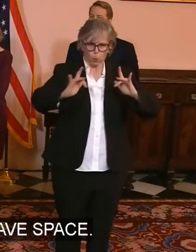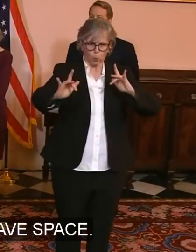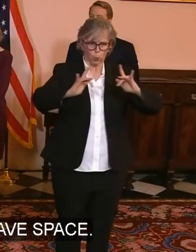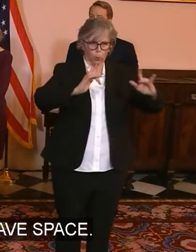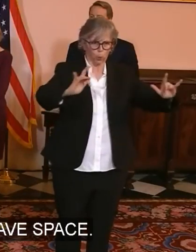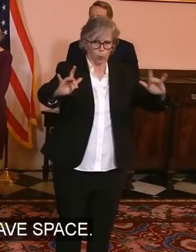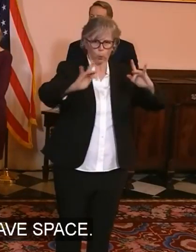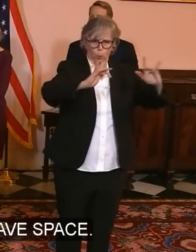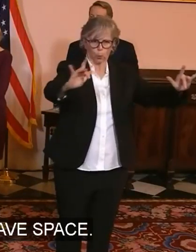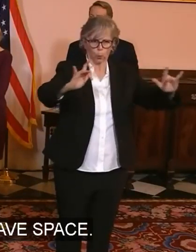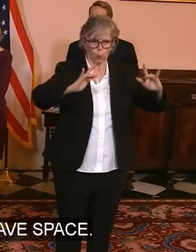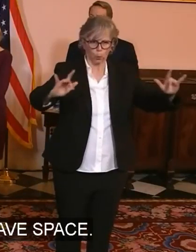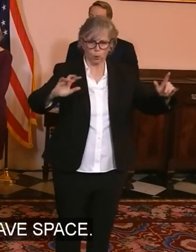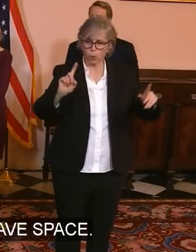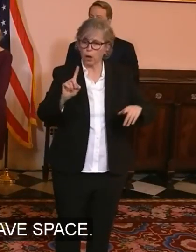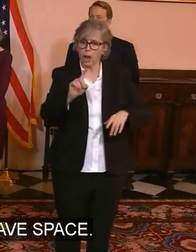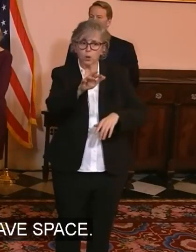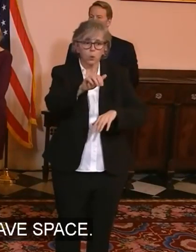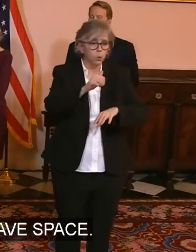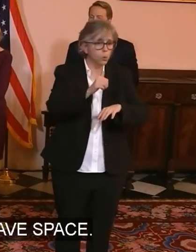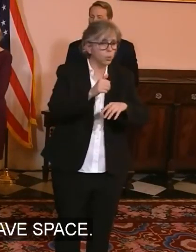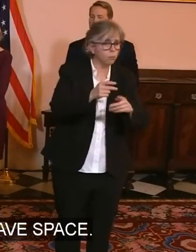between us and other